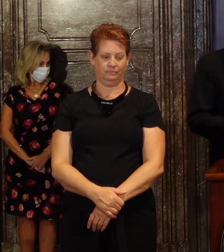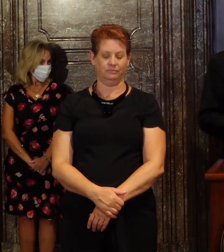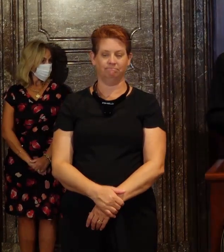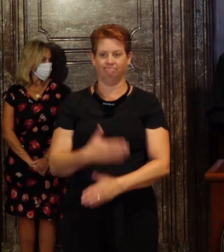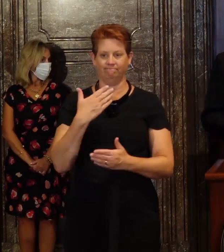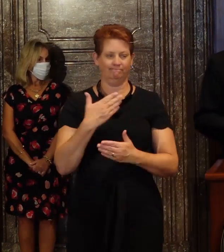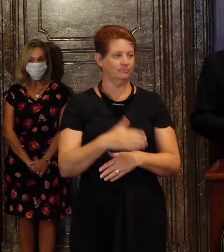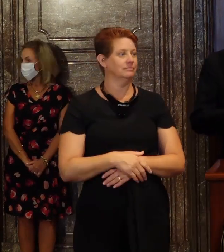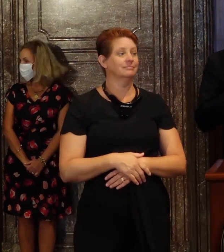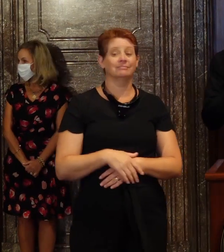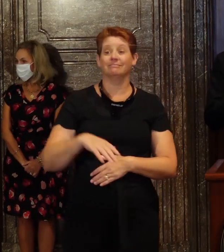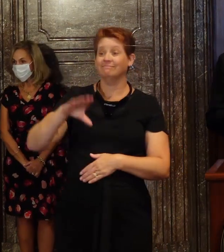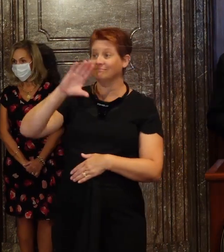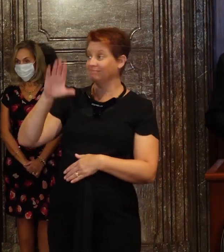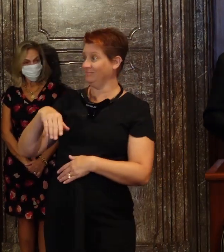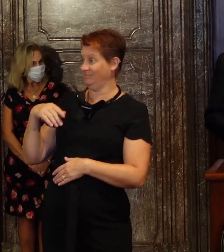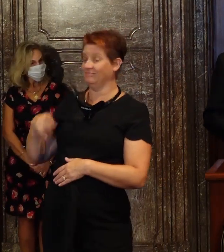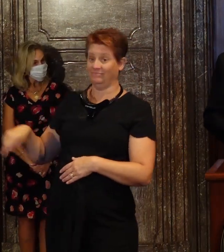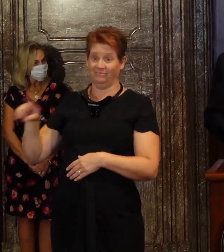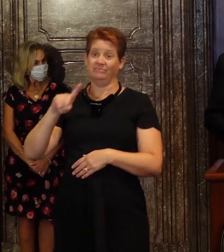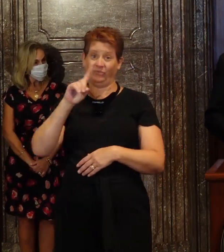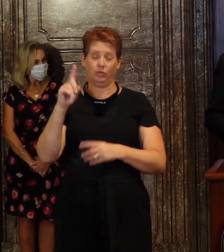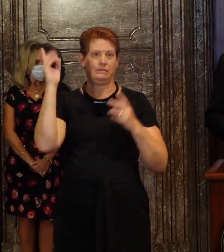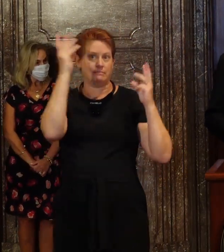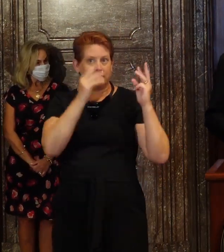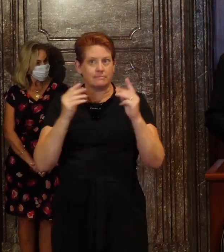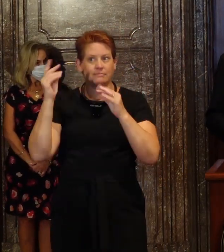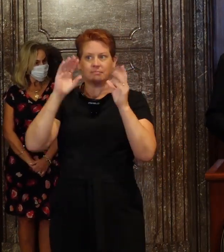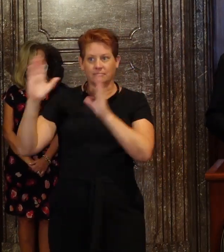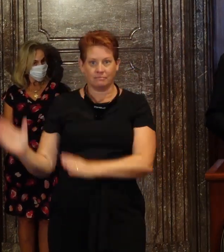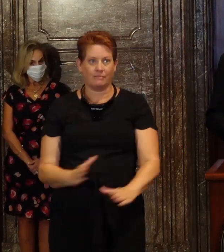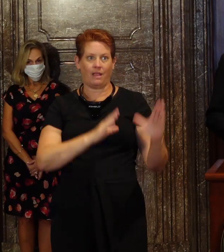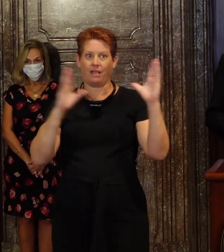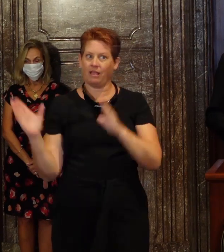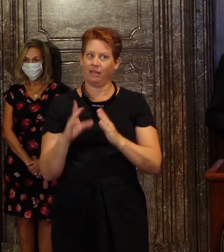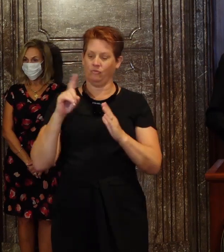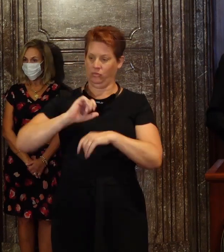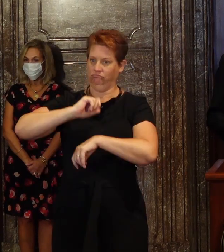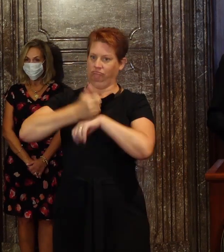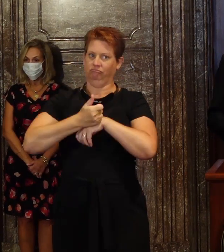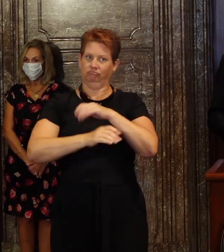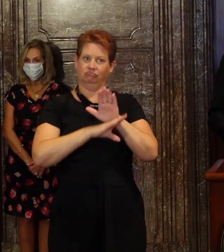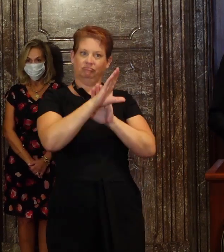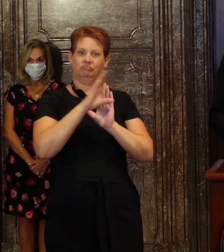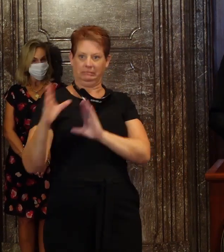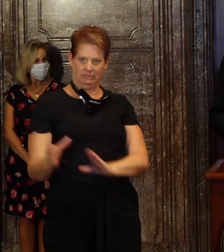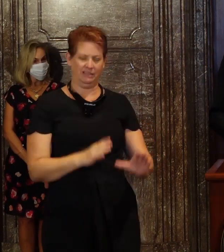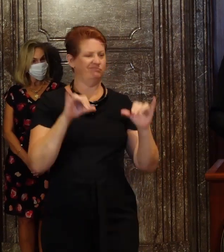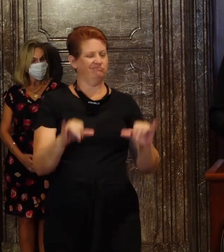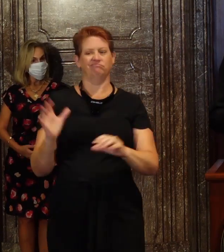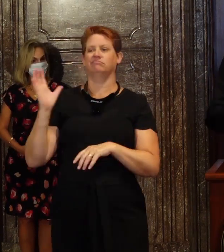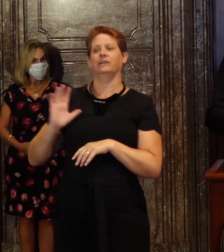Thank you. Well, as you can tell, there's a lot of thought and work went into making these plans as they have in those we've had